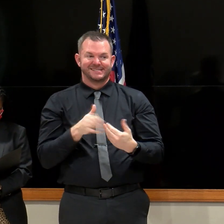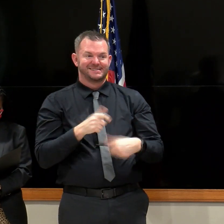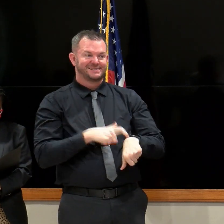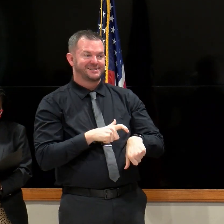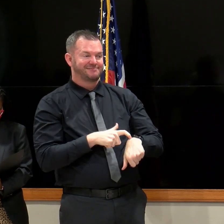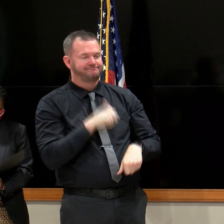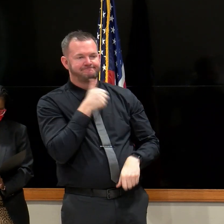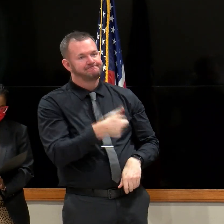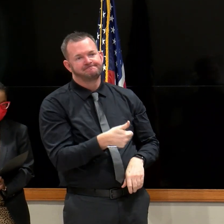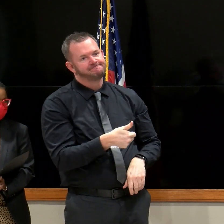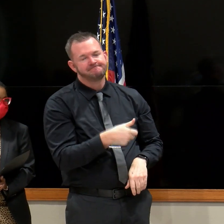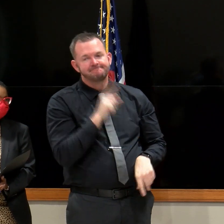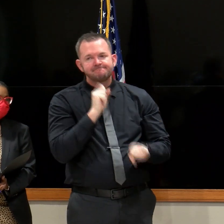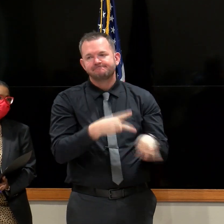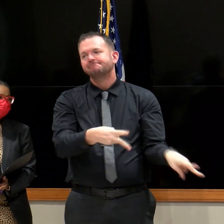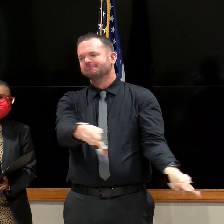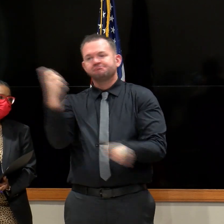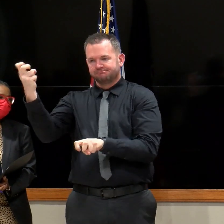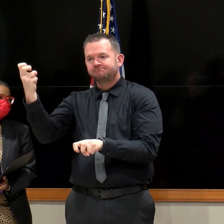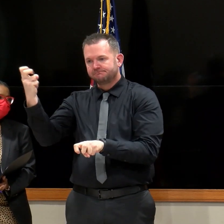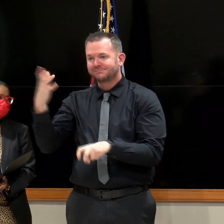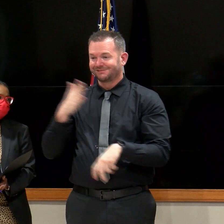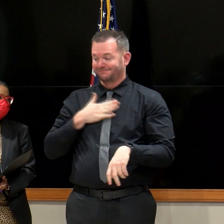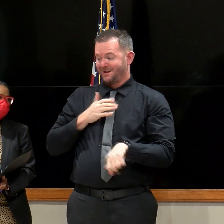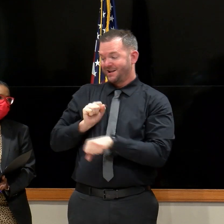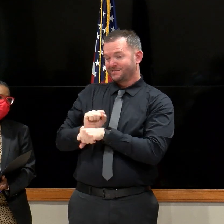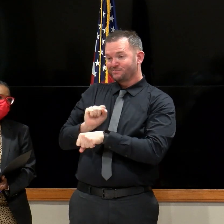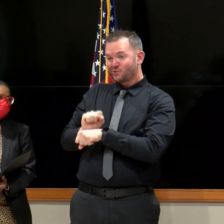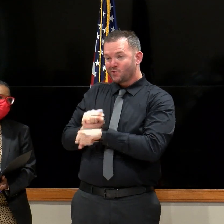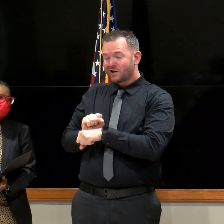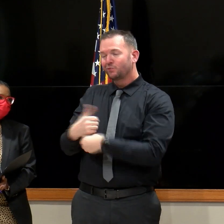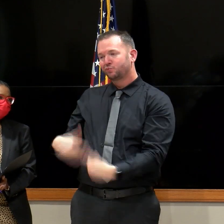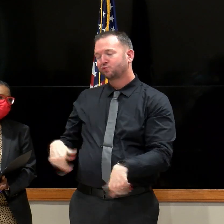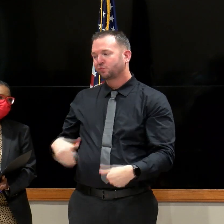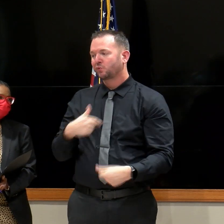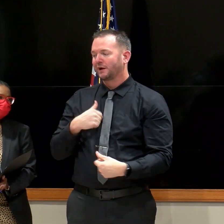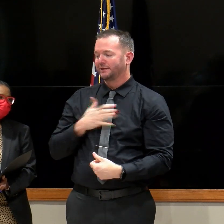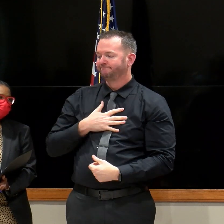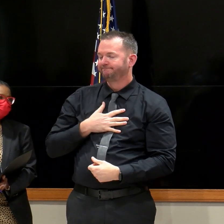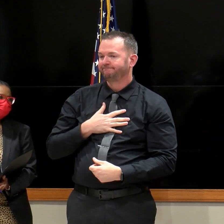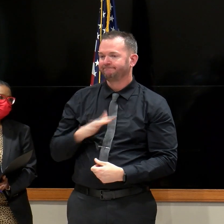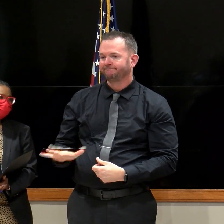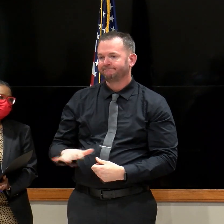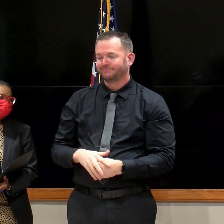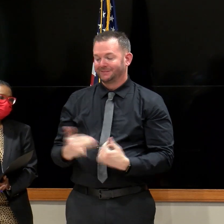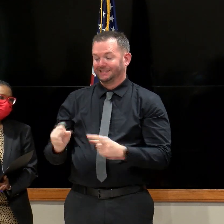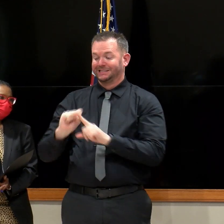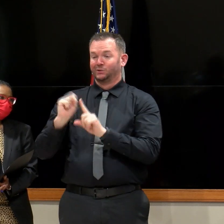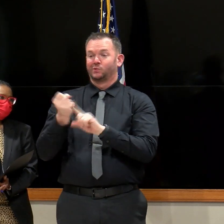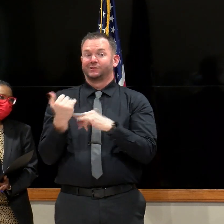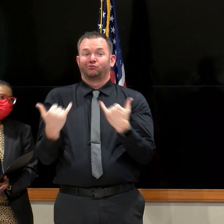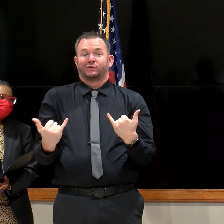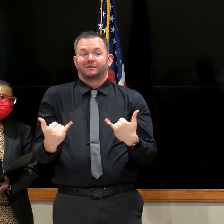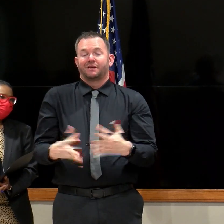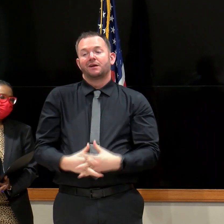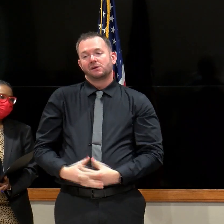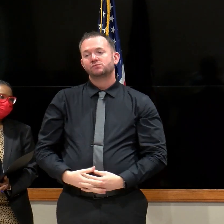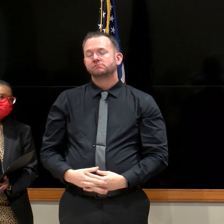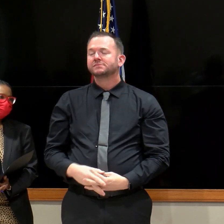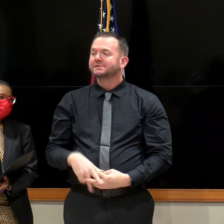my employees, and so, this situation is very